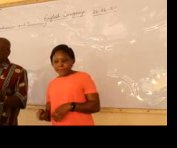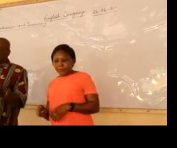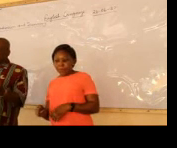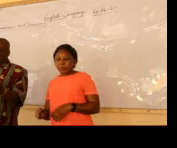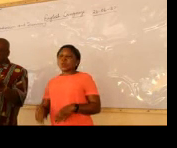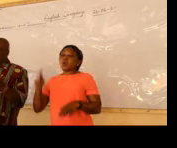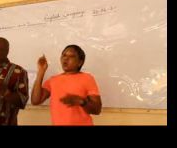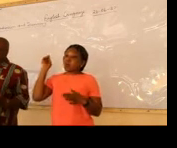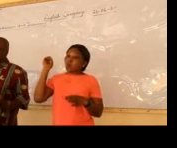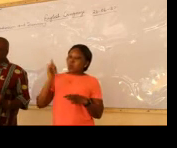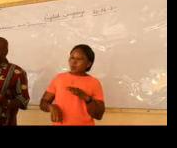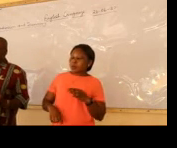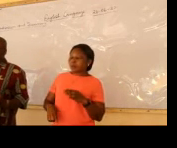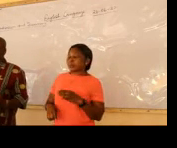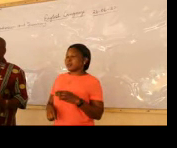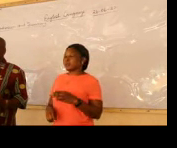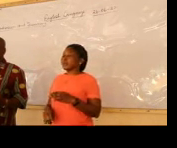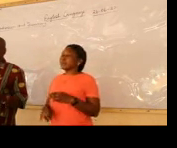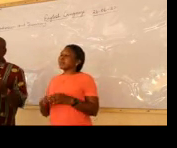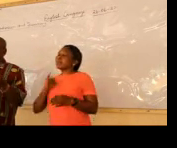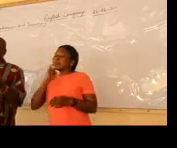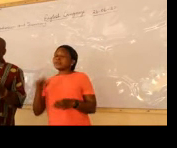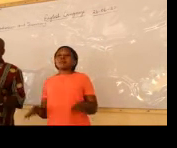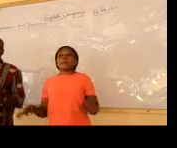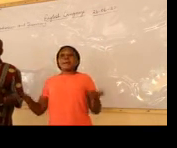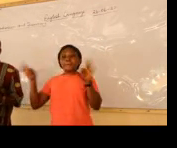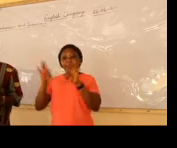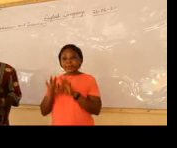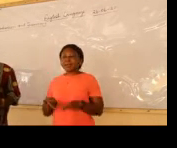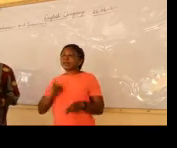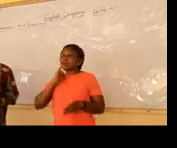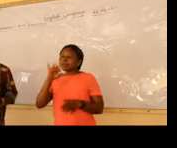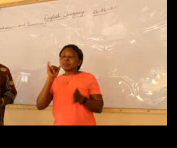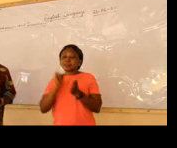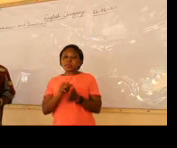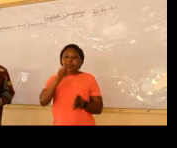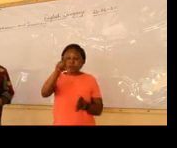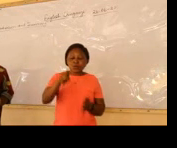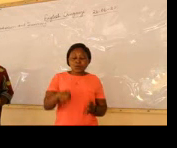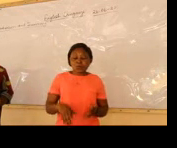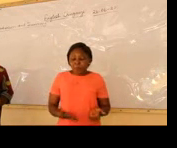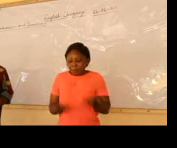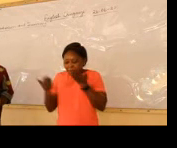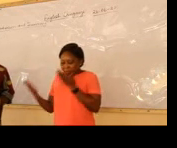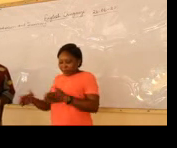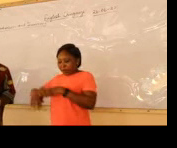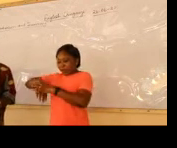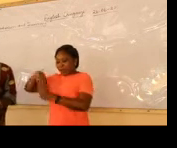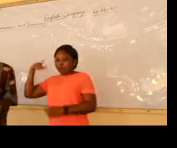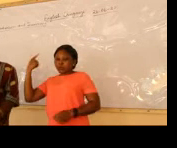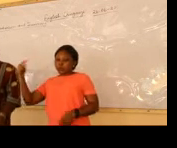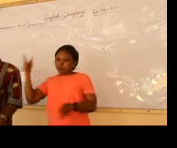you extracted the proper answer.